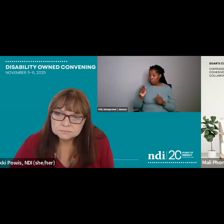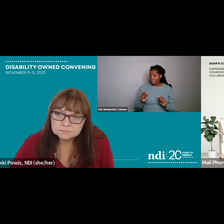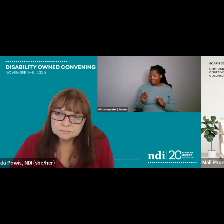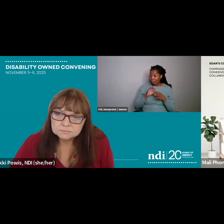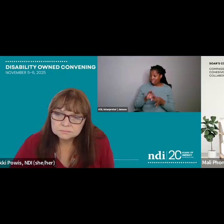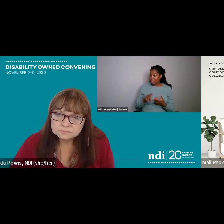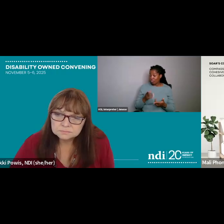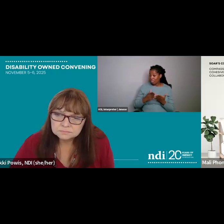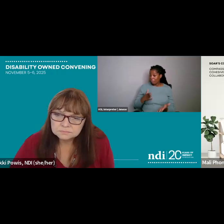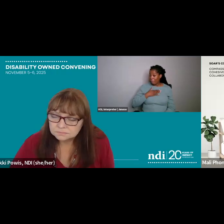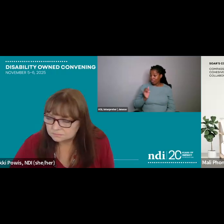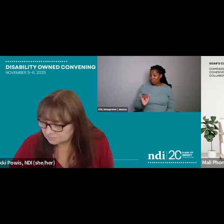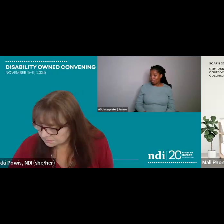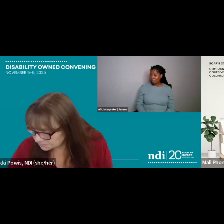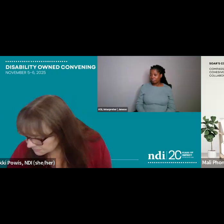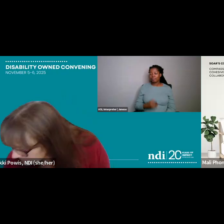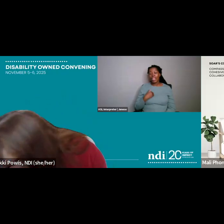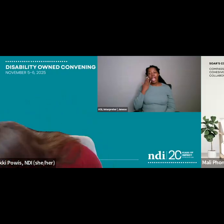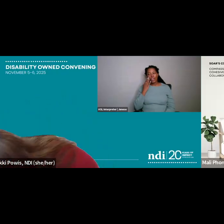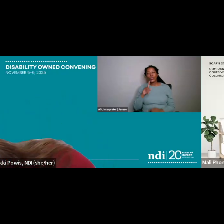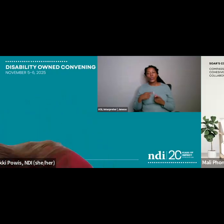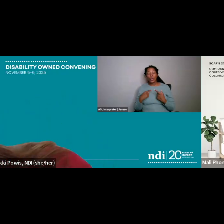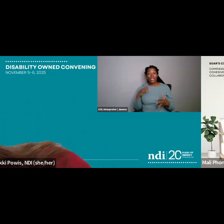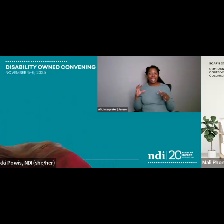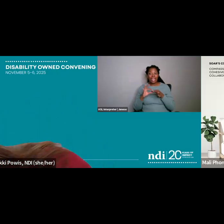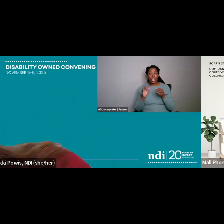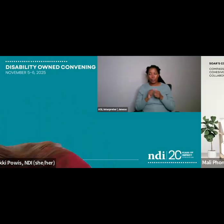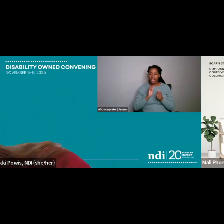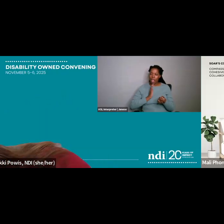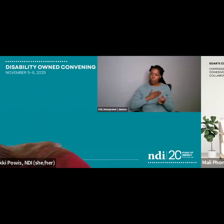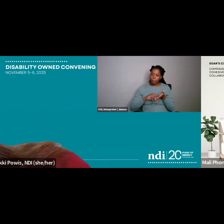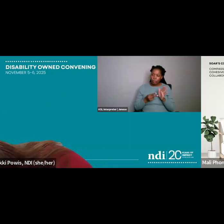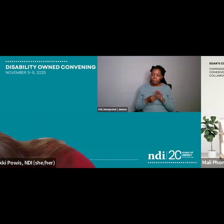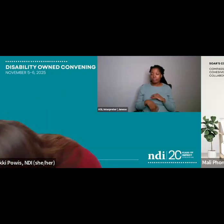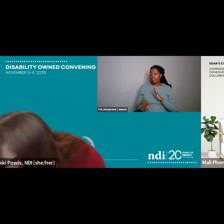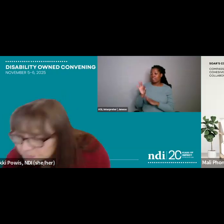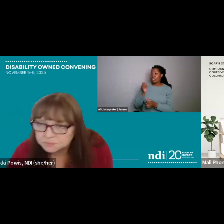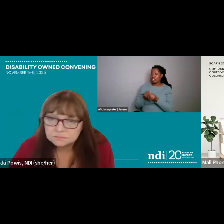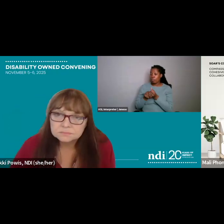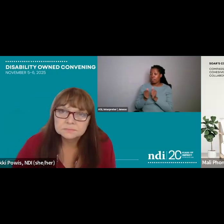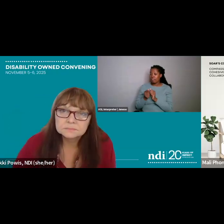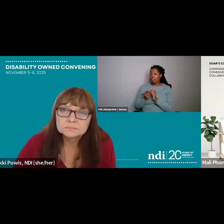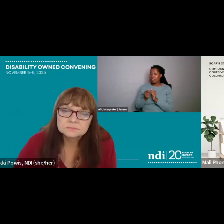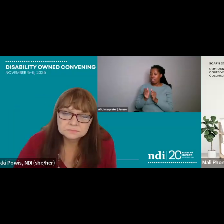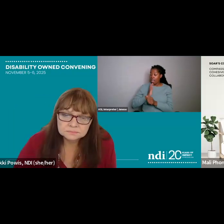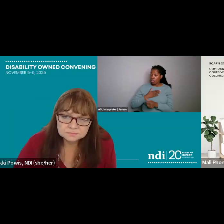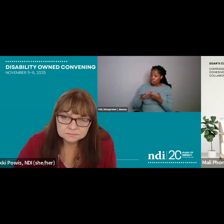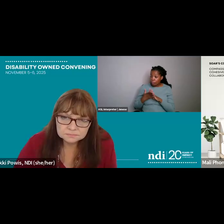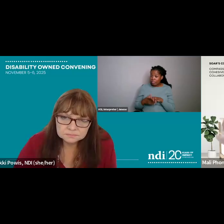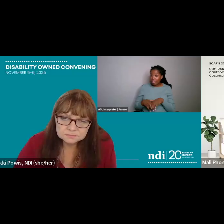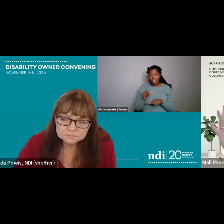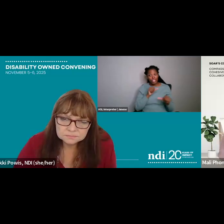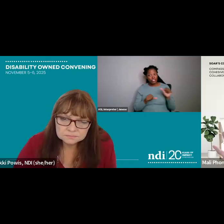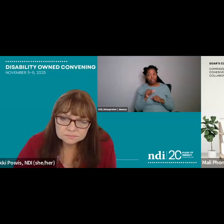also know this: when we stay connected to our purpose, when we find support from our communities and from each other, and when we stay the